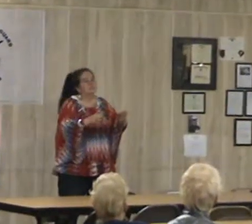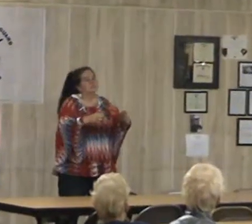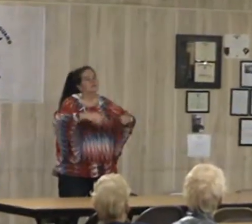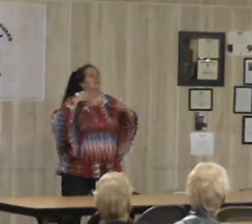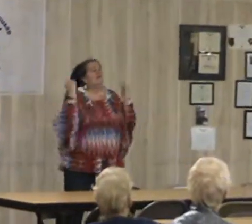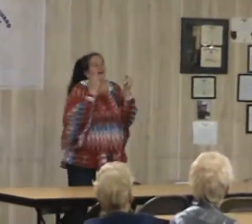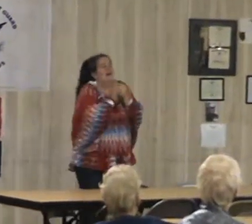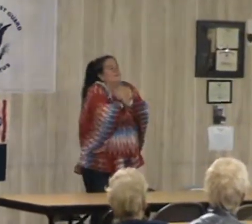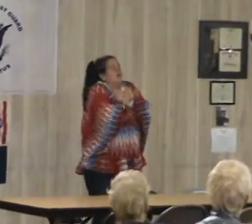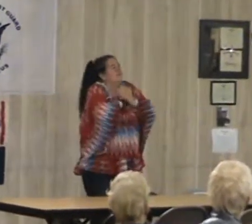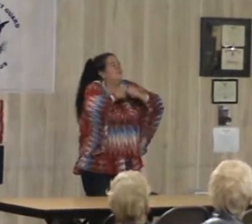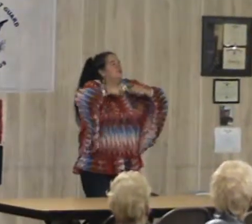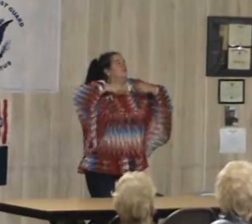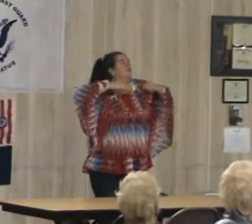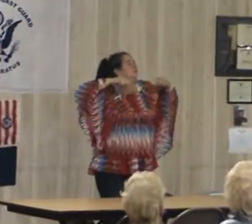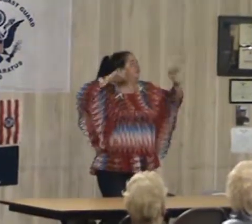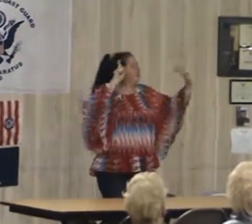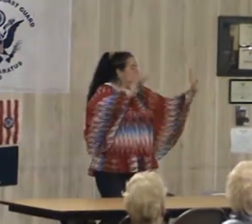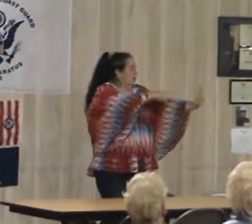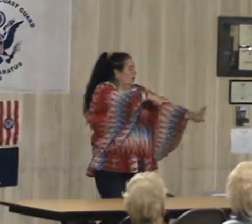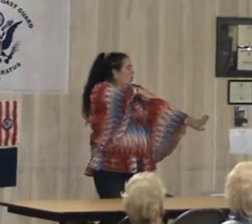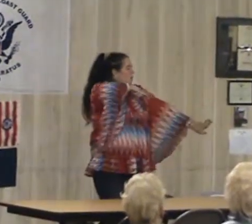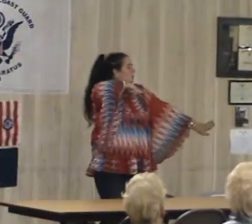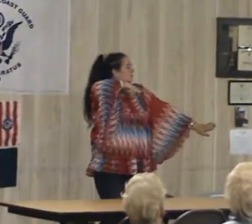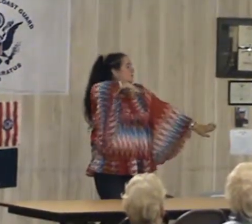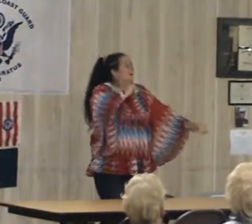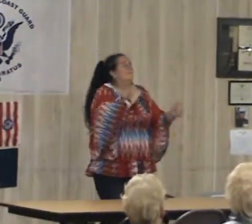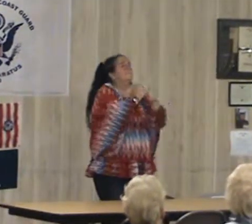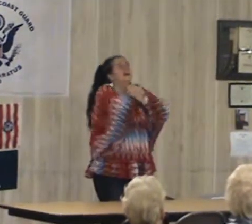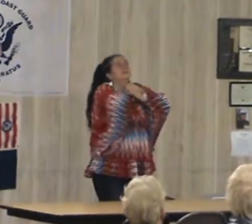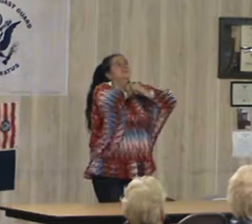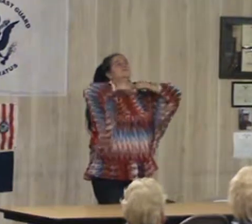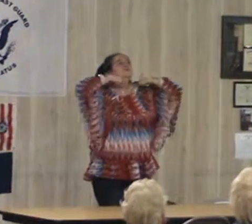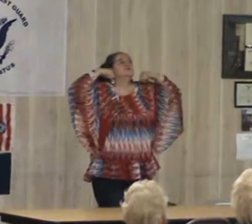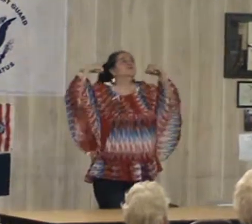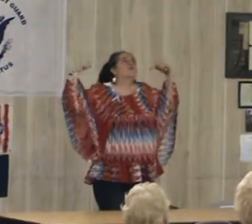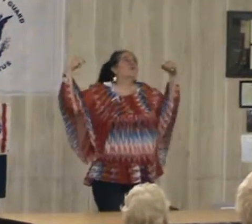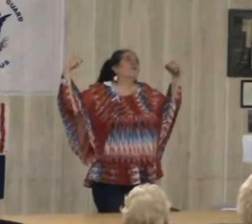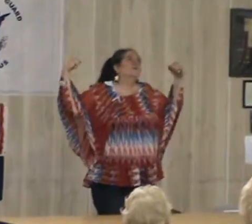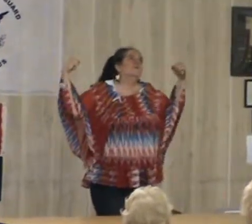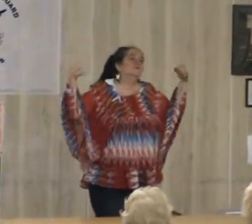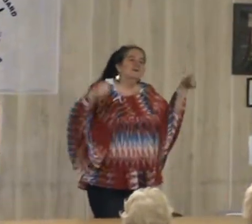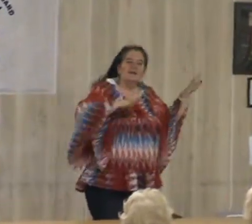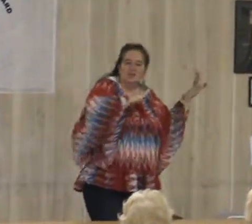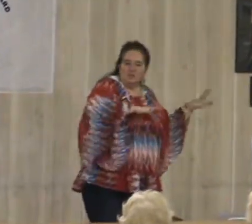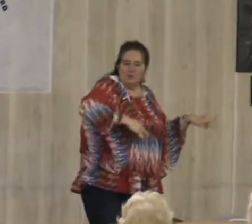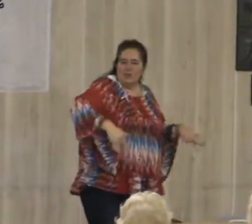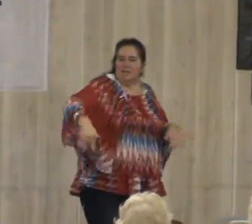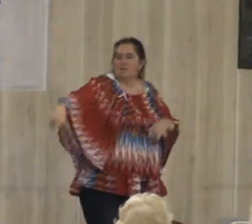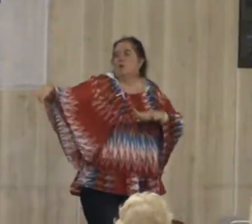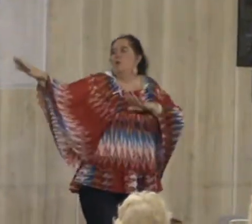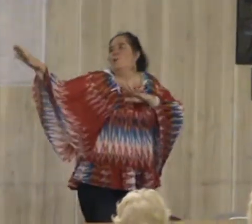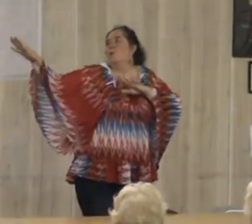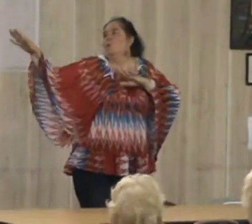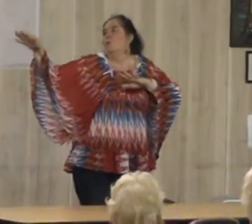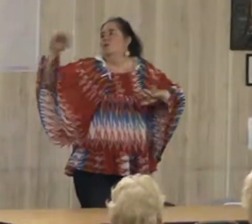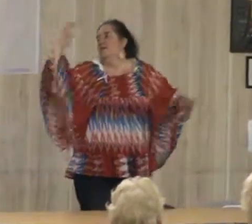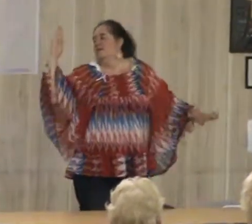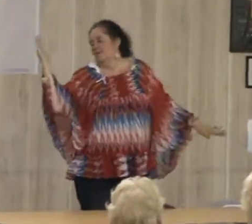road. I've loved you much too long, my love's too strong to let you